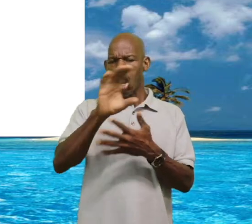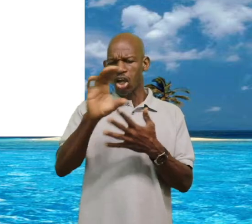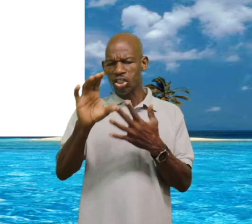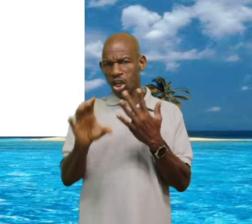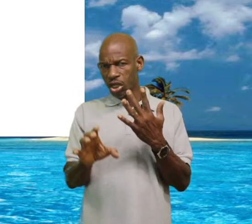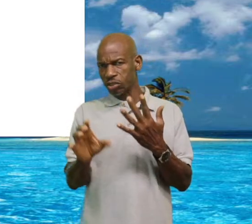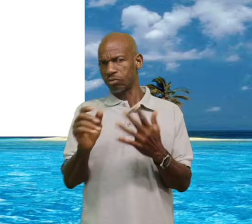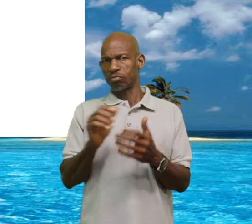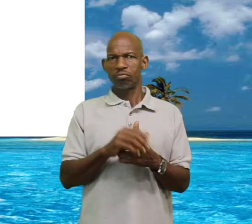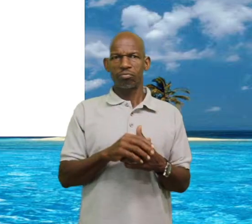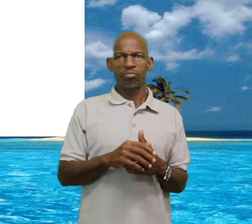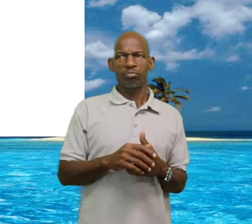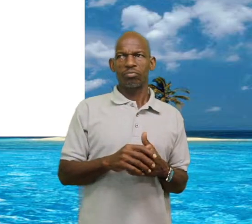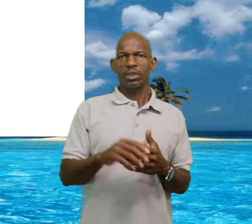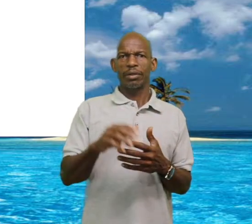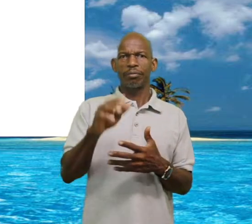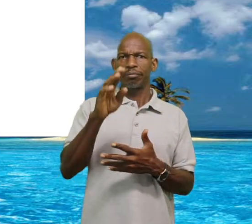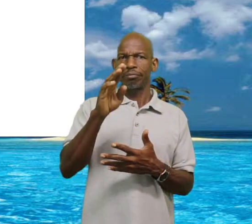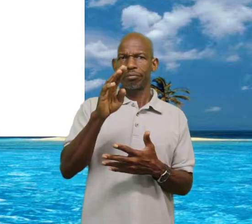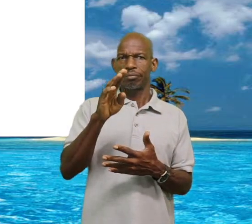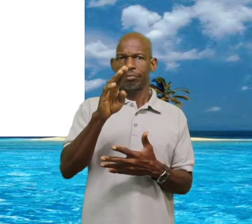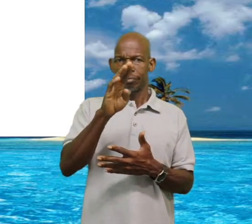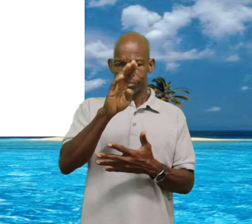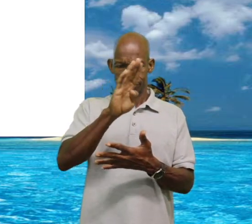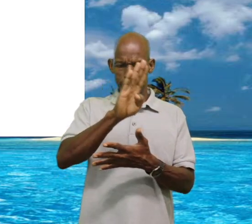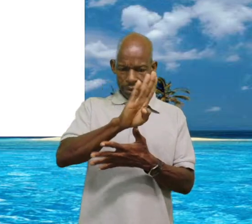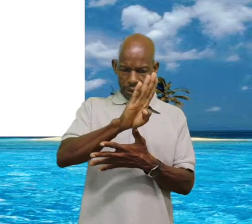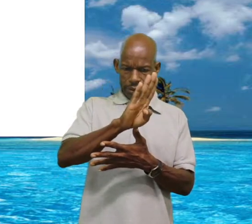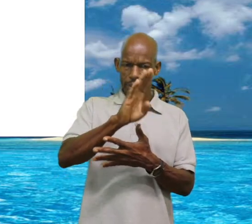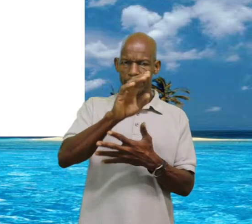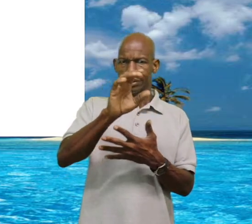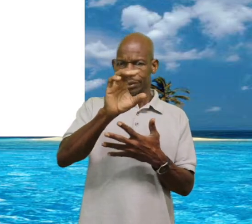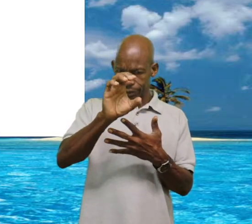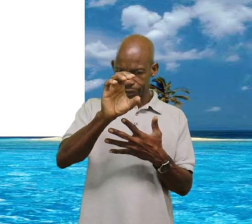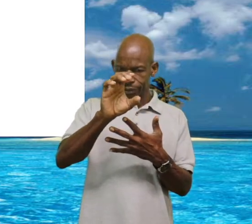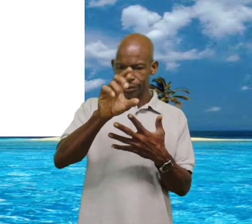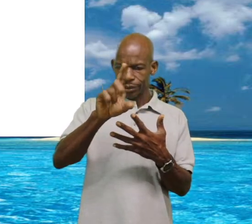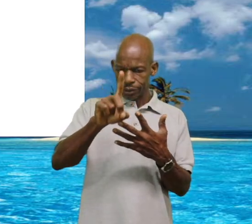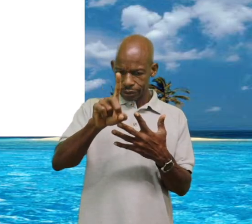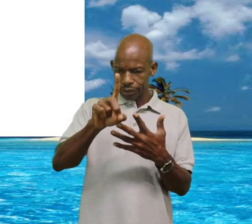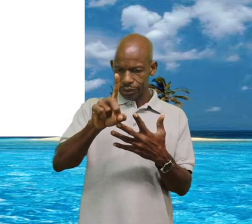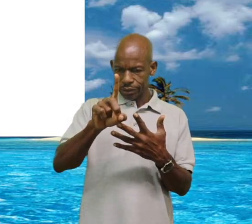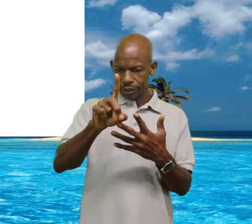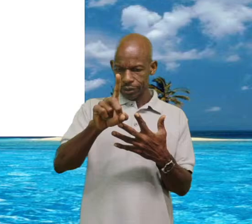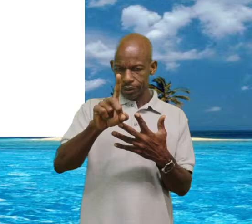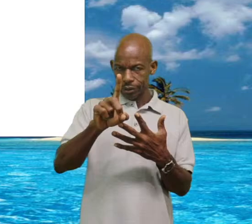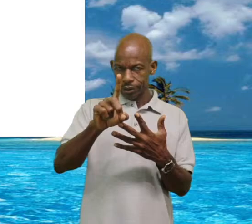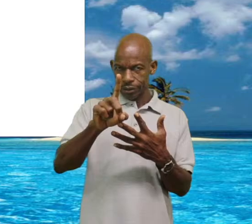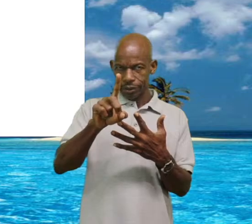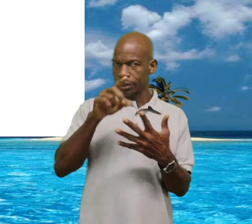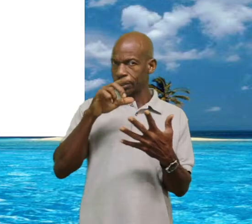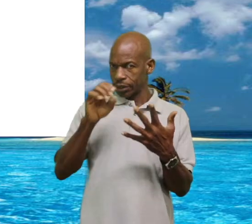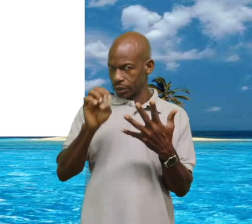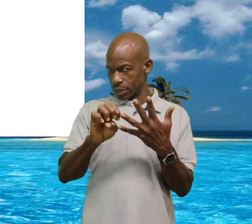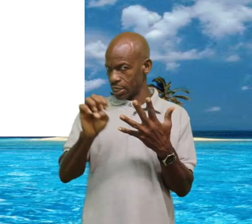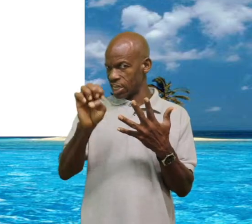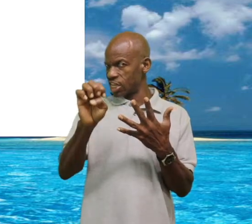that is B, C, D, the E is here, and I left out the A, D,